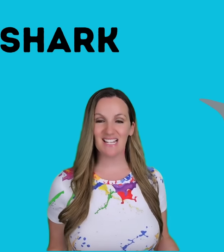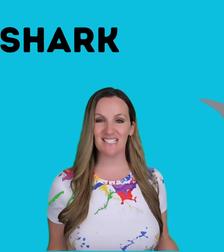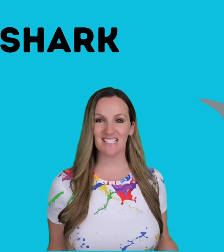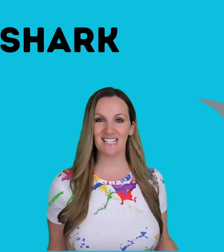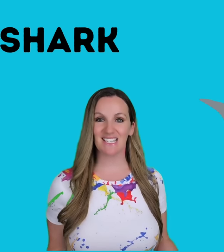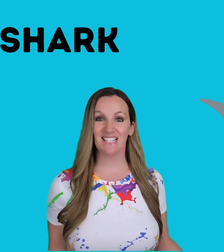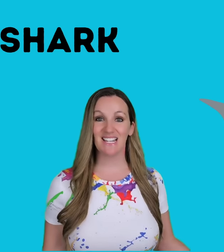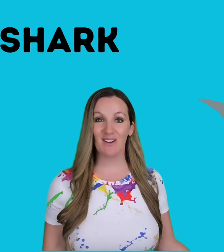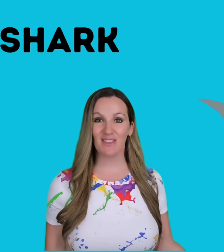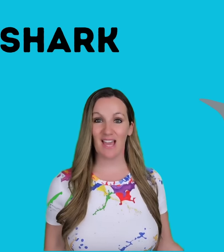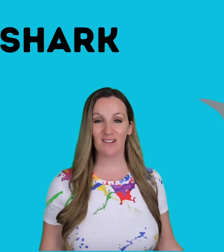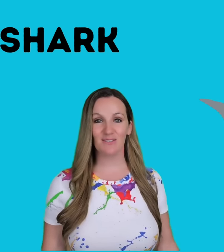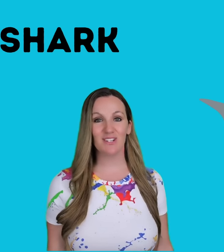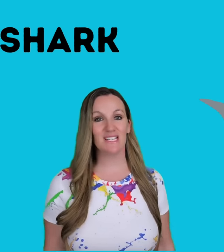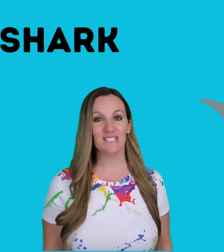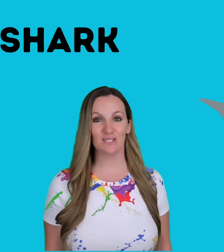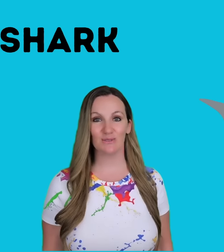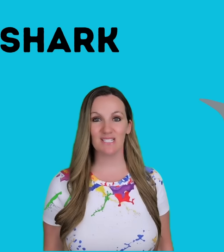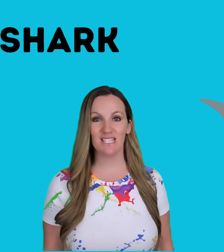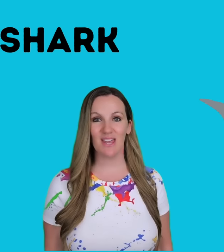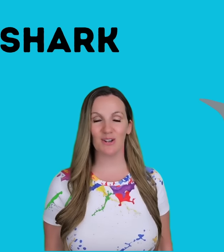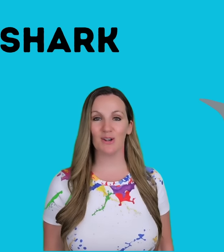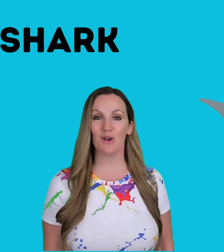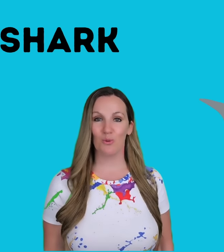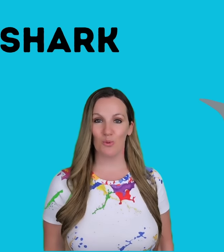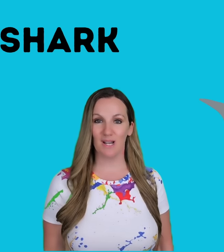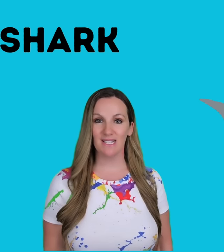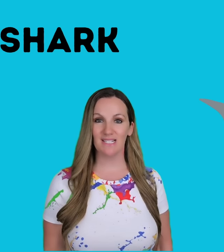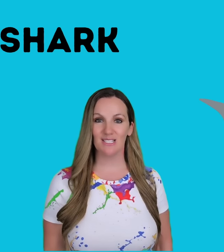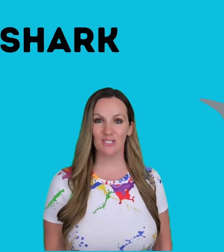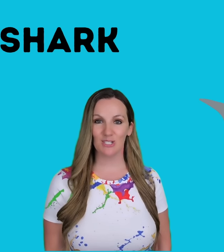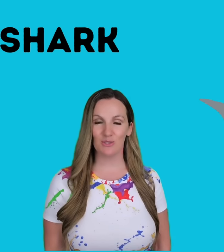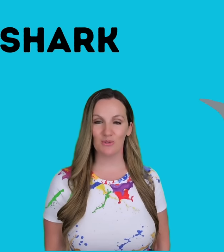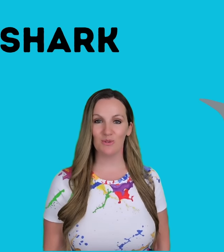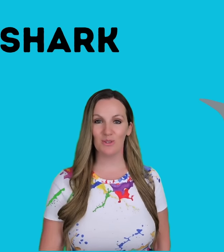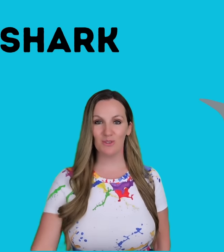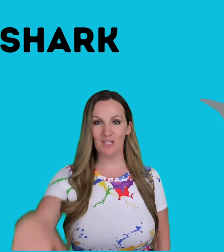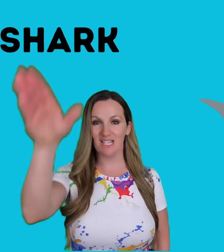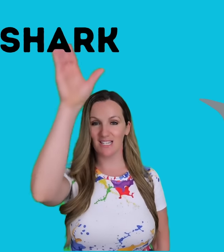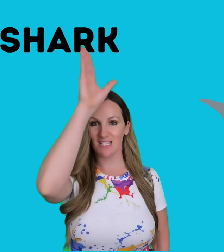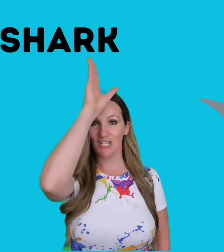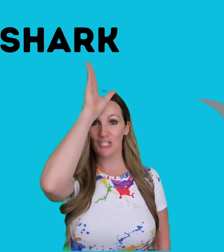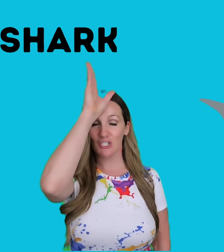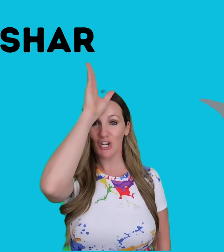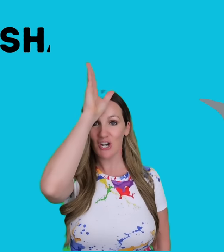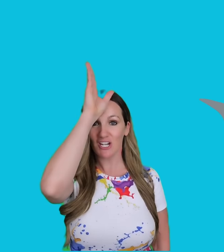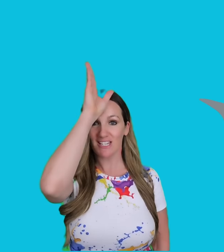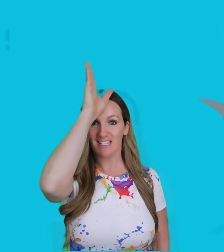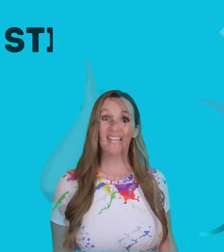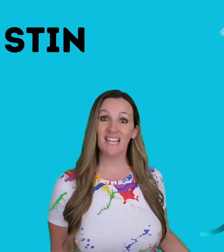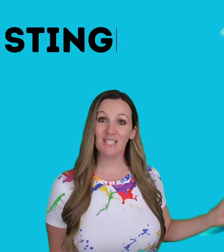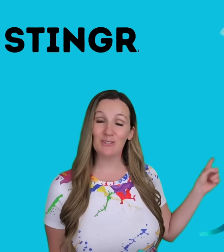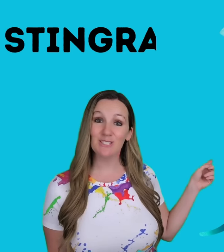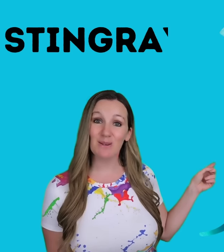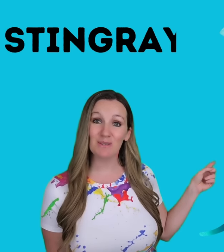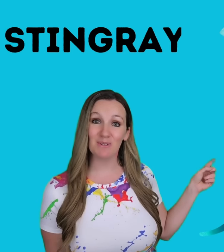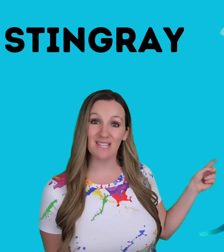Fantastic! Now on the count of three, let's do it together. One, two, three. Shark, can you tell me what this